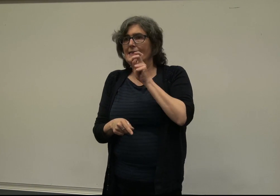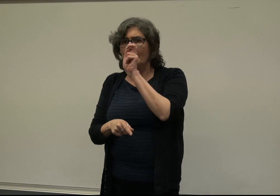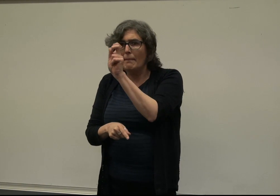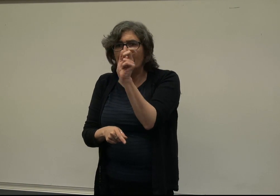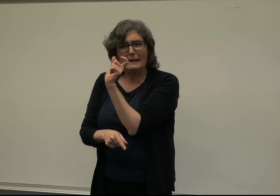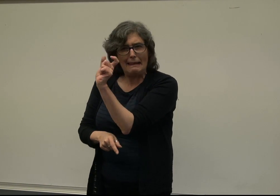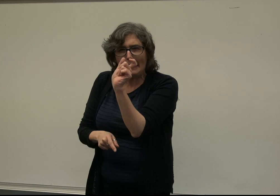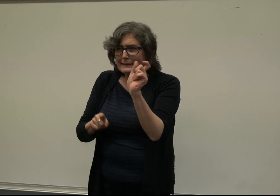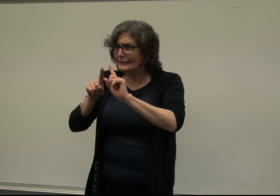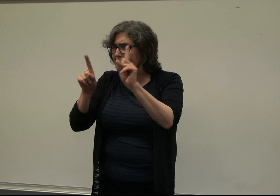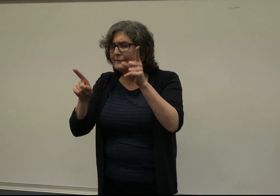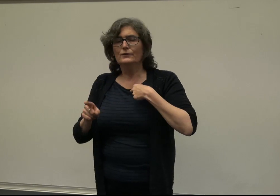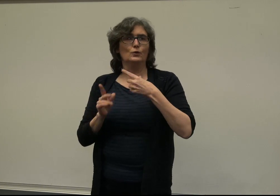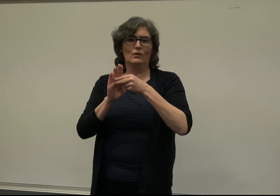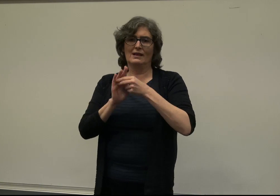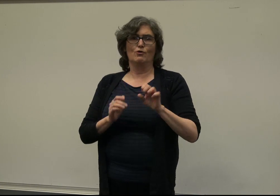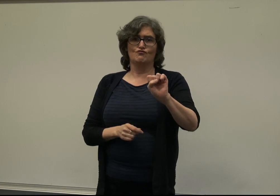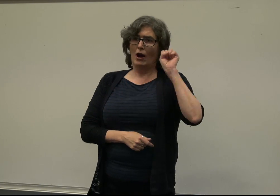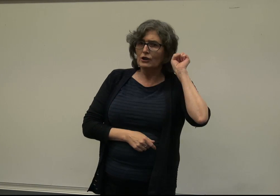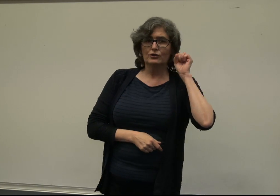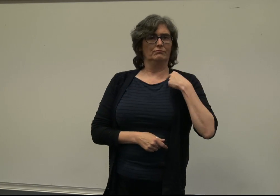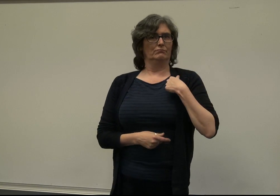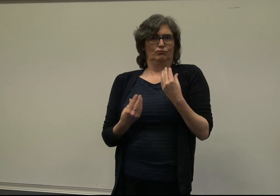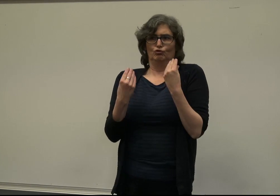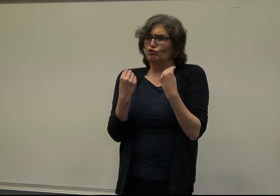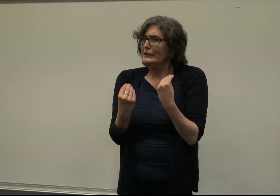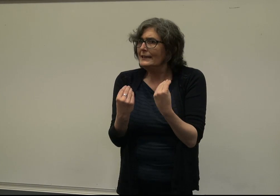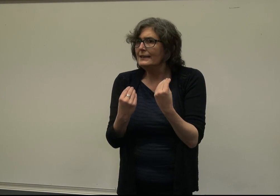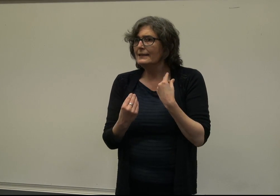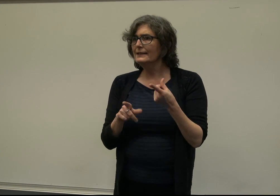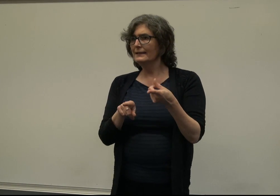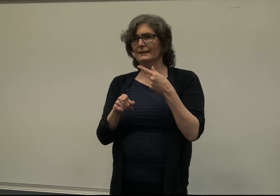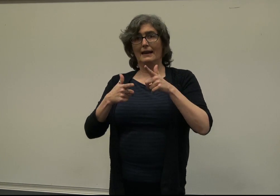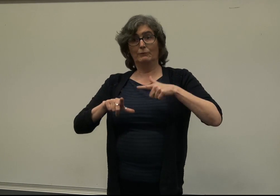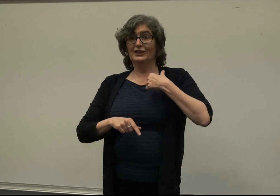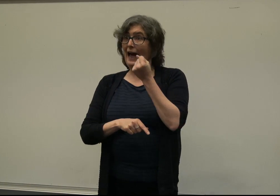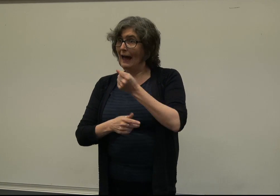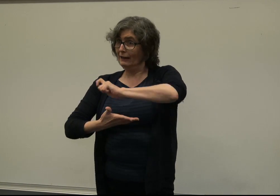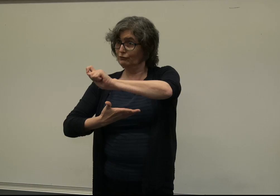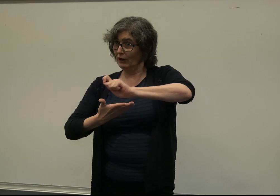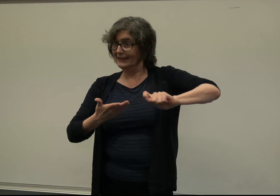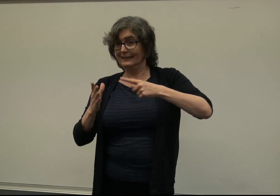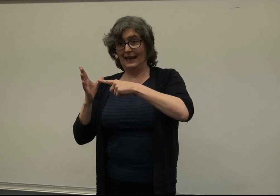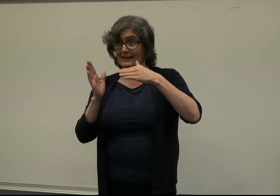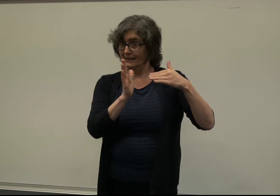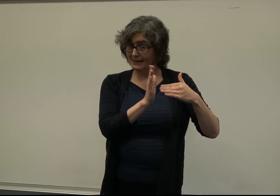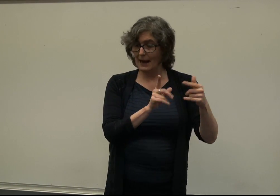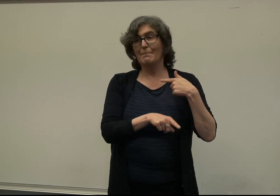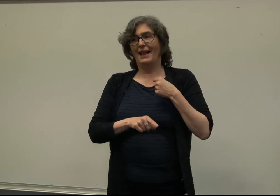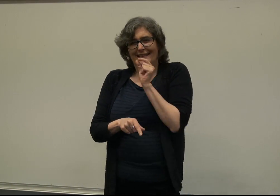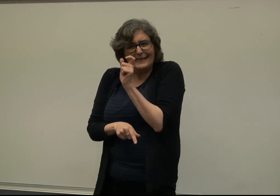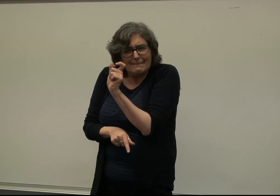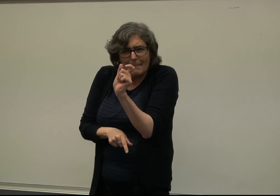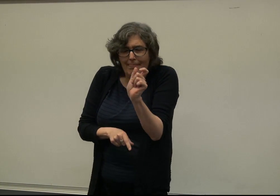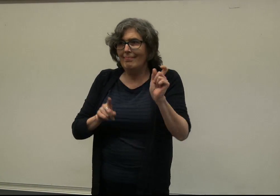language, Greek is an alphabetic language, but they use different symbols. in all alphabetic languages, children